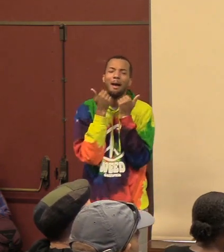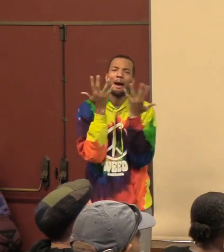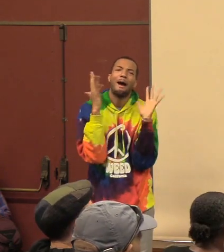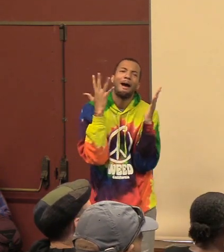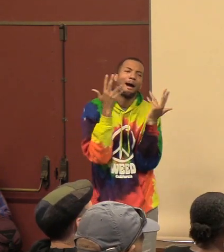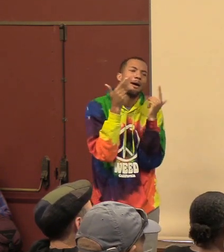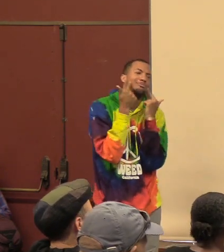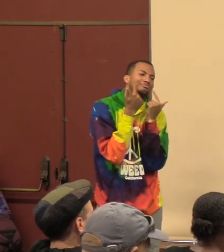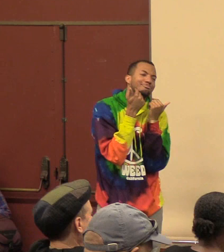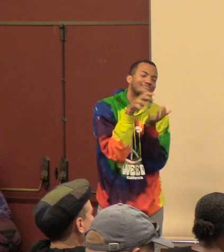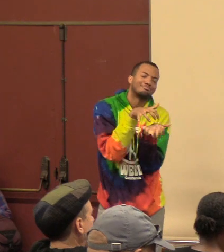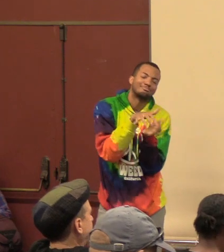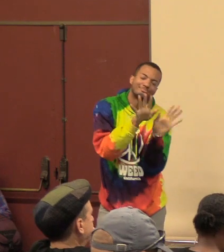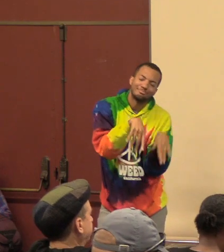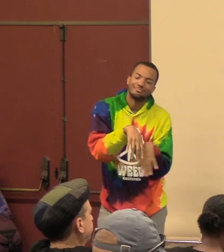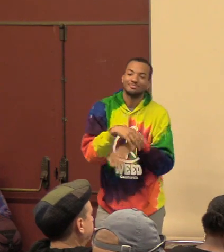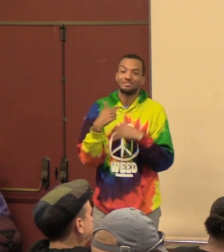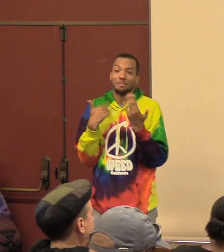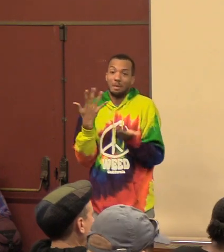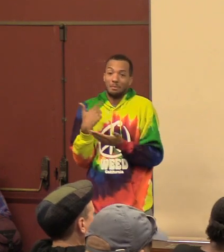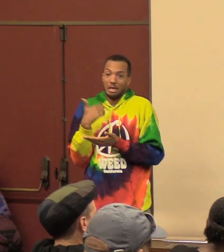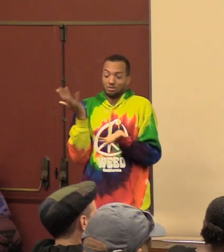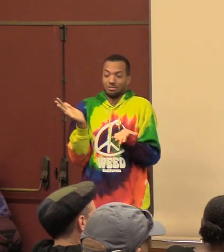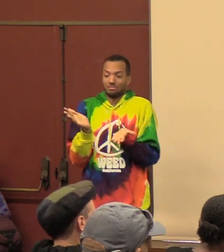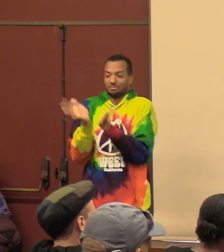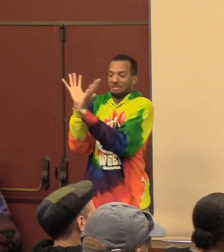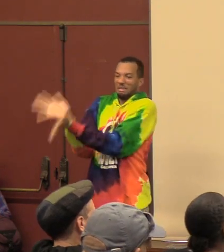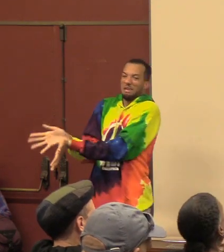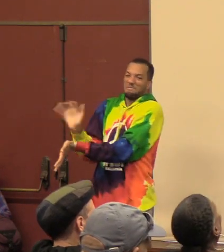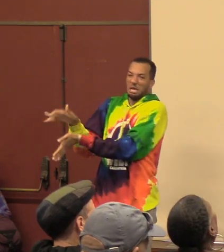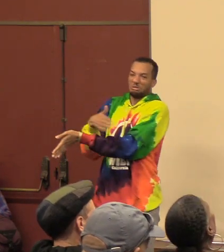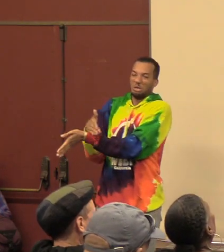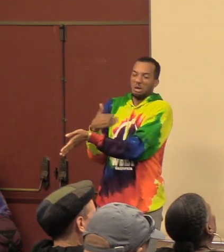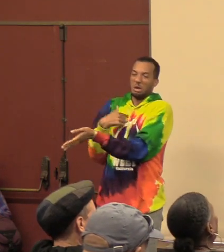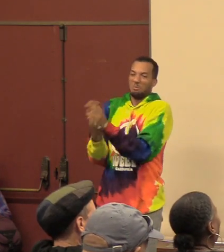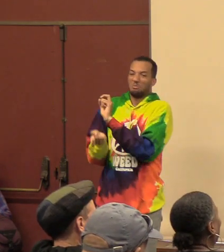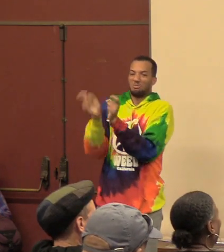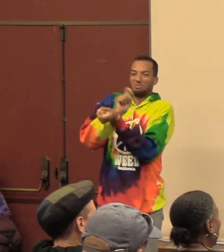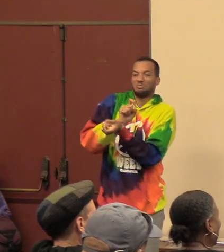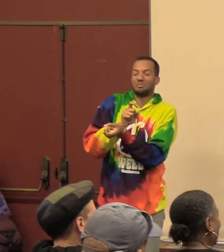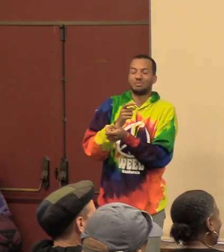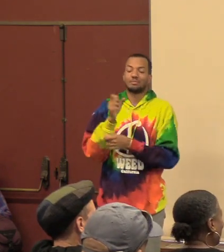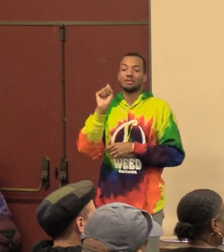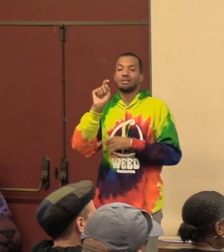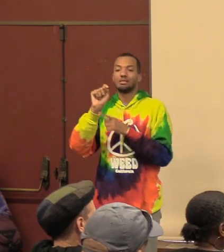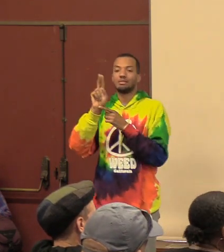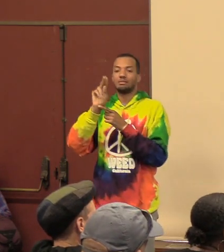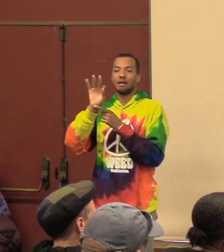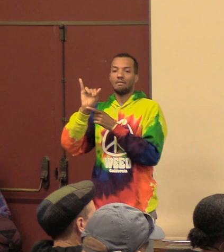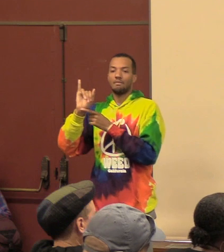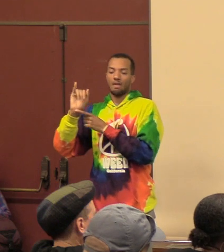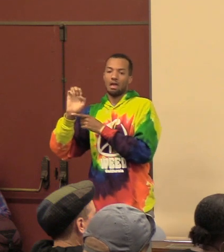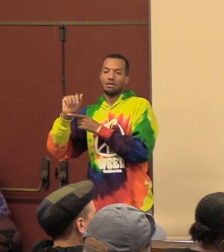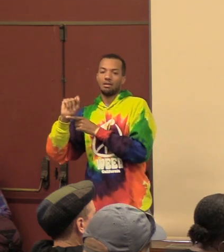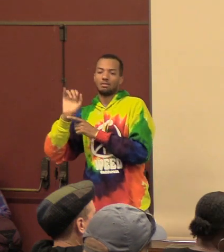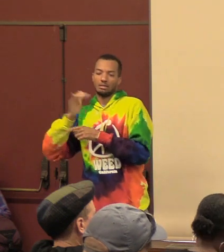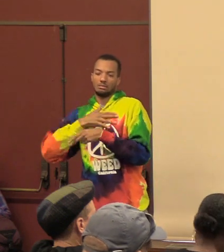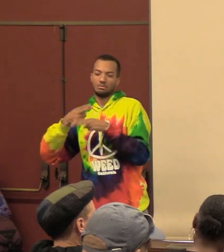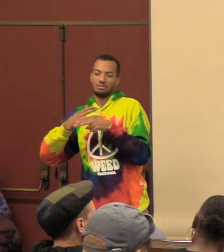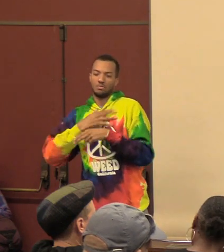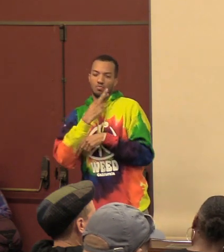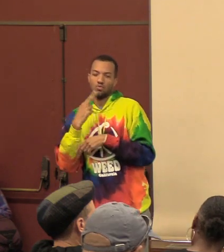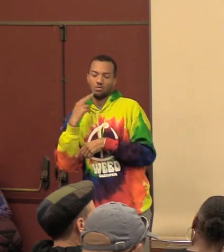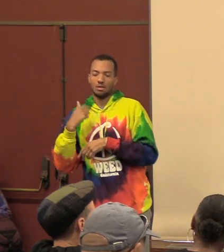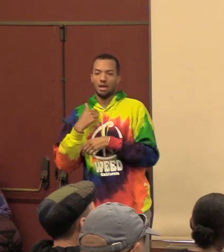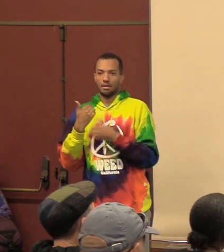I just thought maybe I'll just leave that song alone and just sing the Stuff I Eat song. But yeah, I began